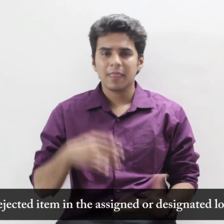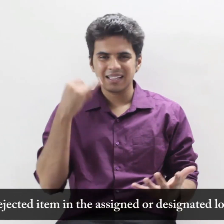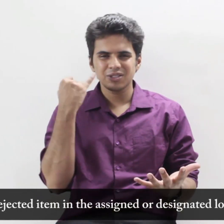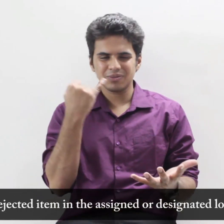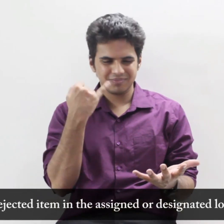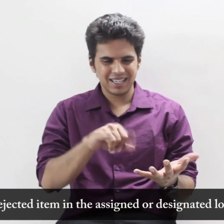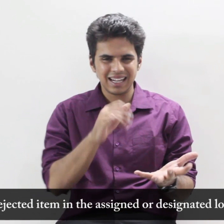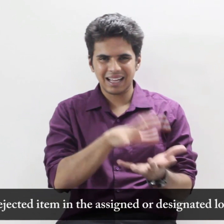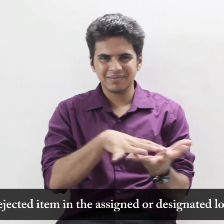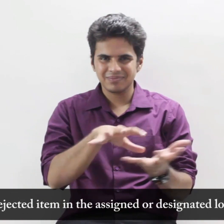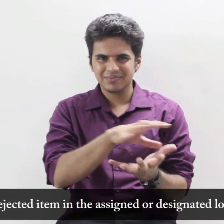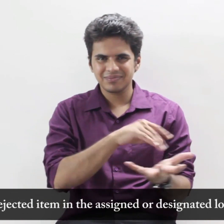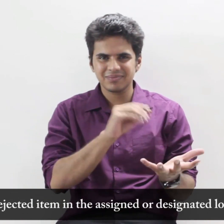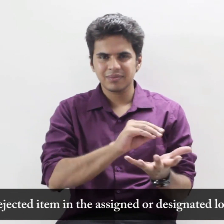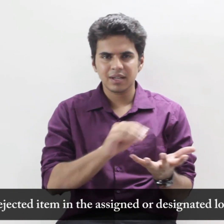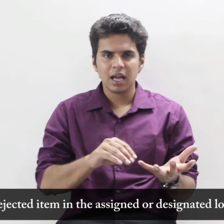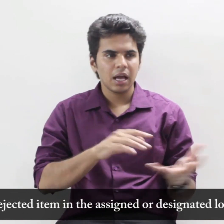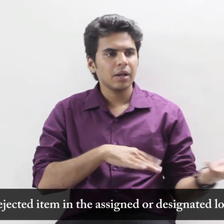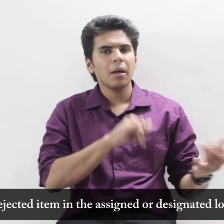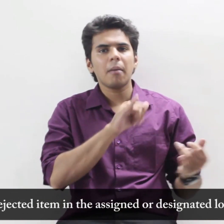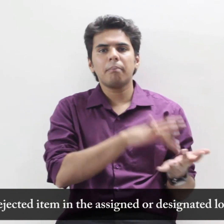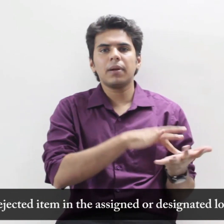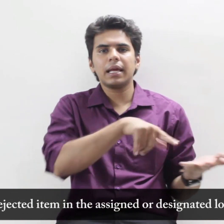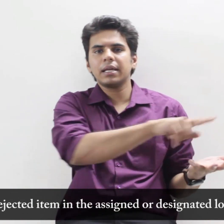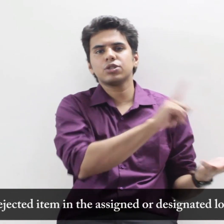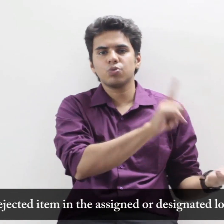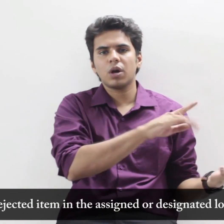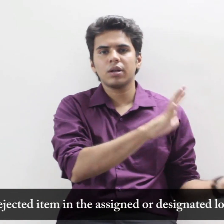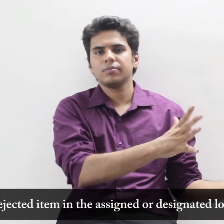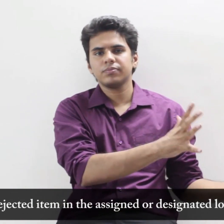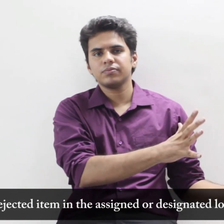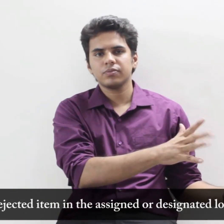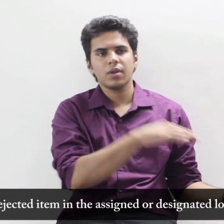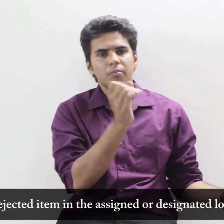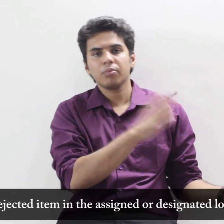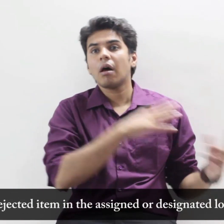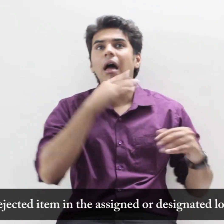Place the rejected item in the assigned or designated locations only.